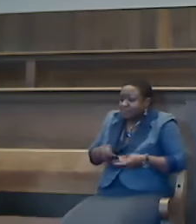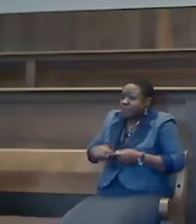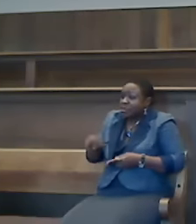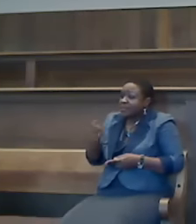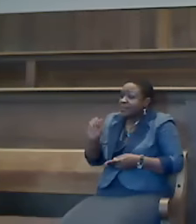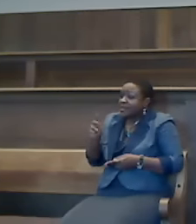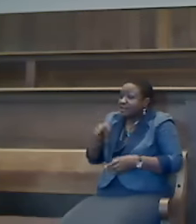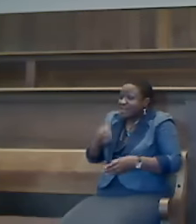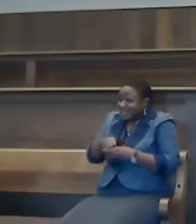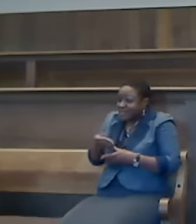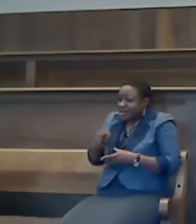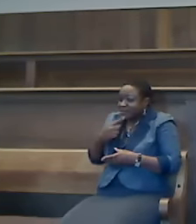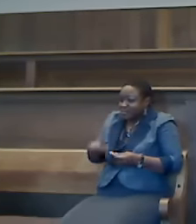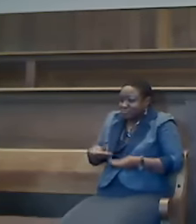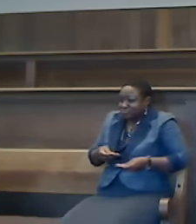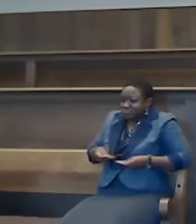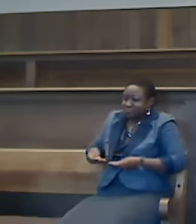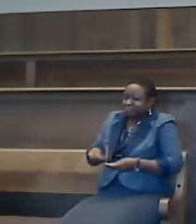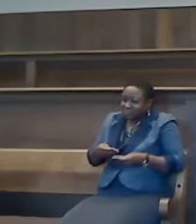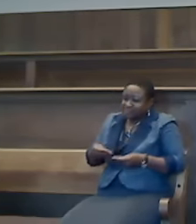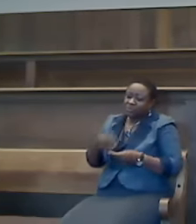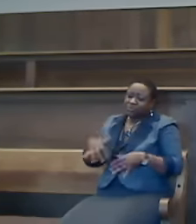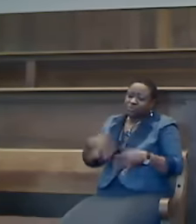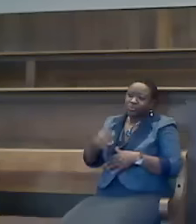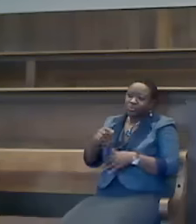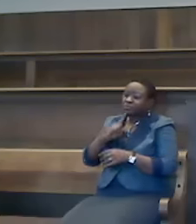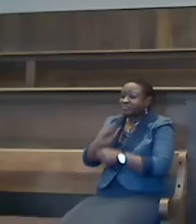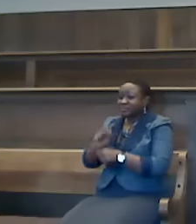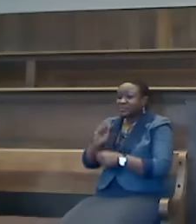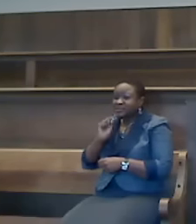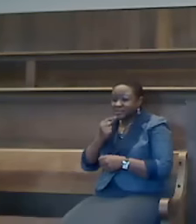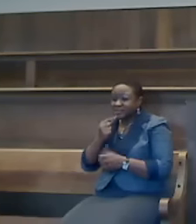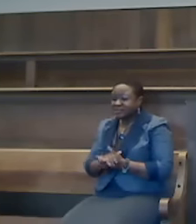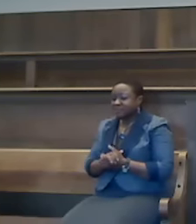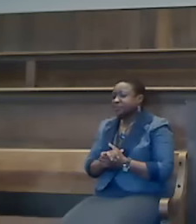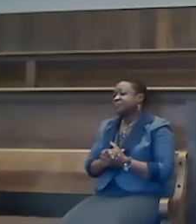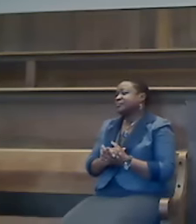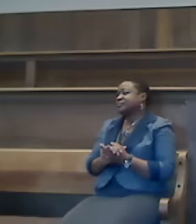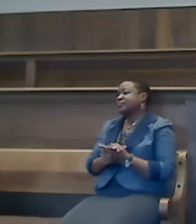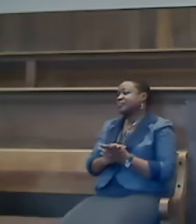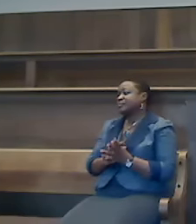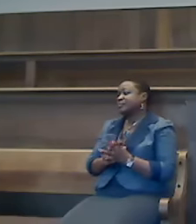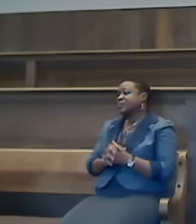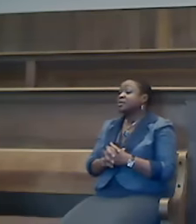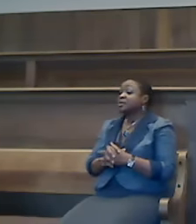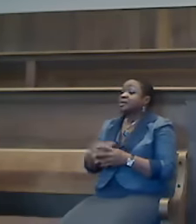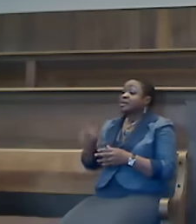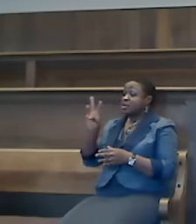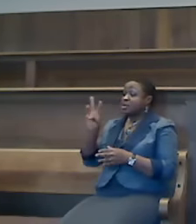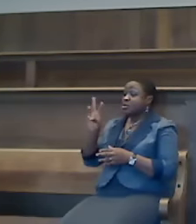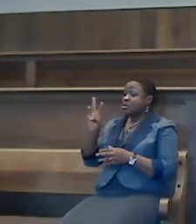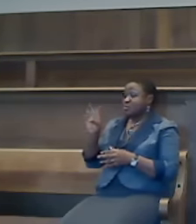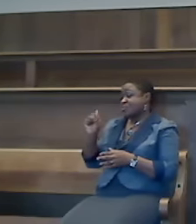gut. That's something very serious. And the one thing that we hear about at the Weston A.